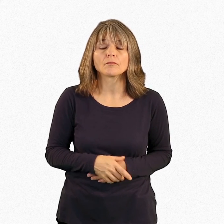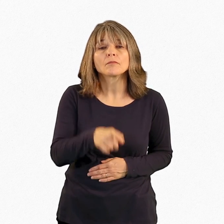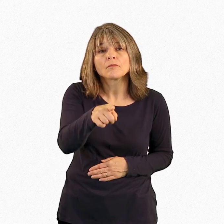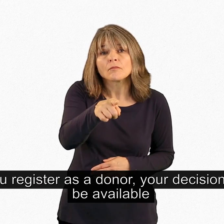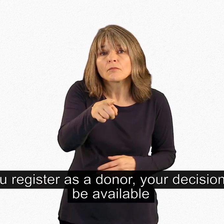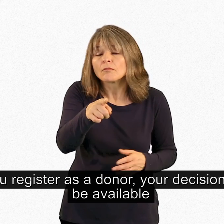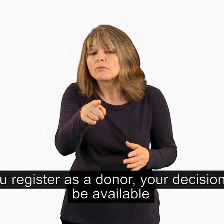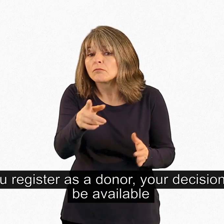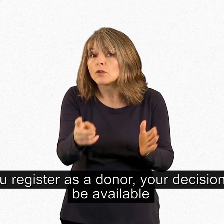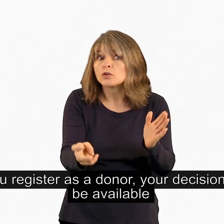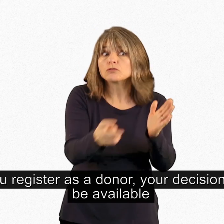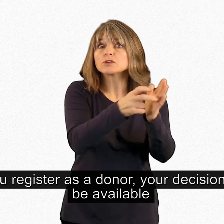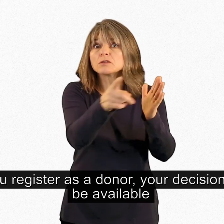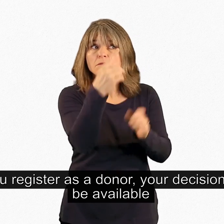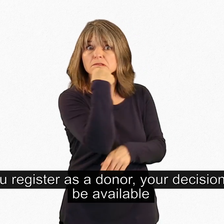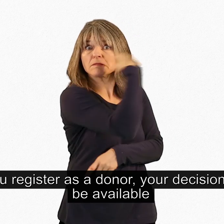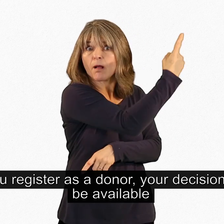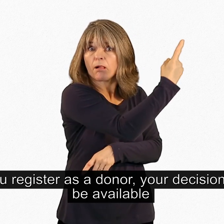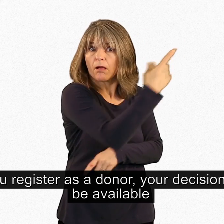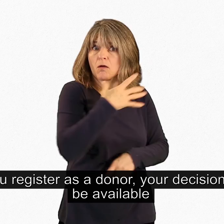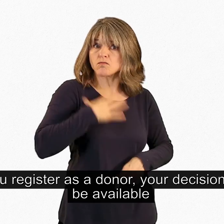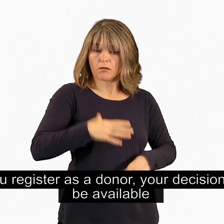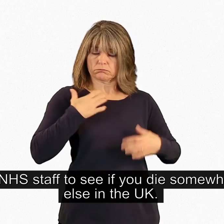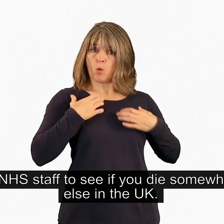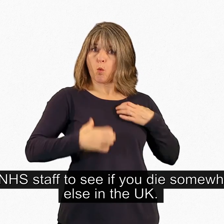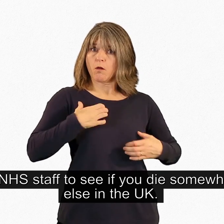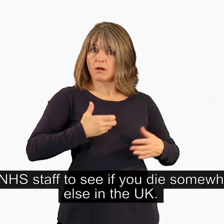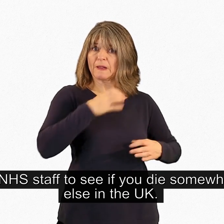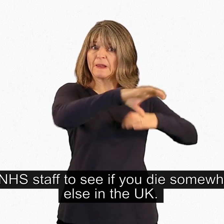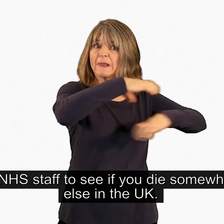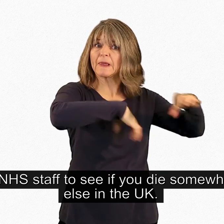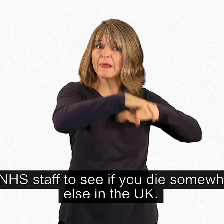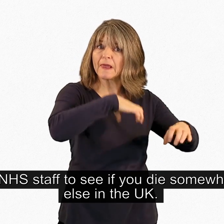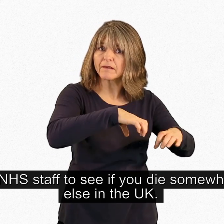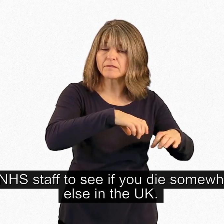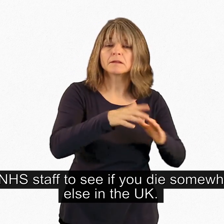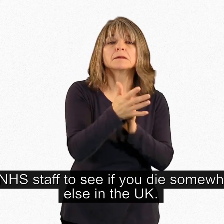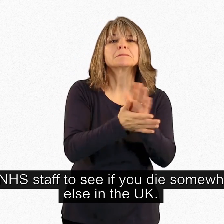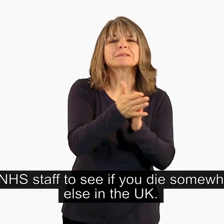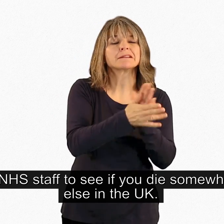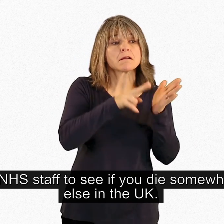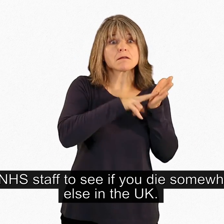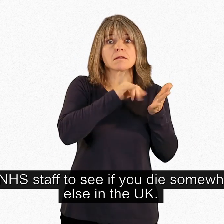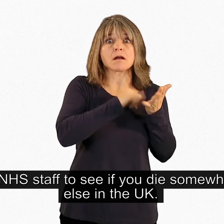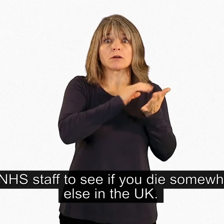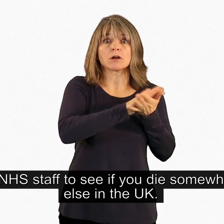If you register as a donor, your decision will be available for NHS staff to see if you die somewhere else in the UK